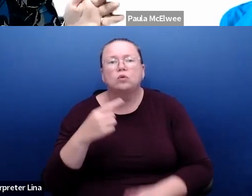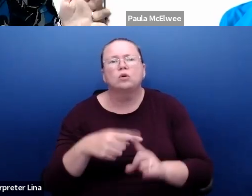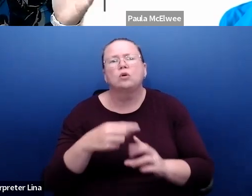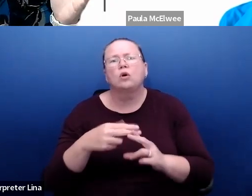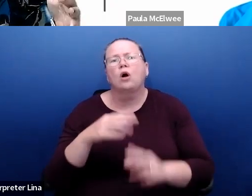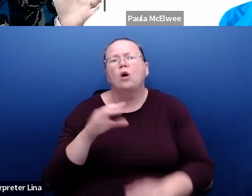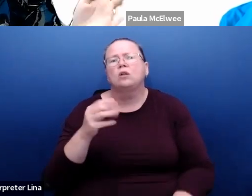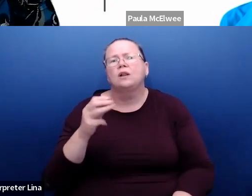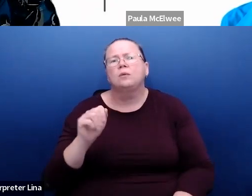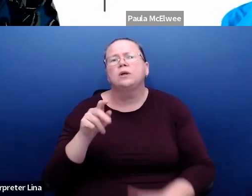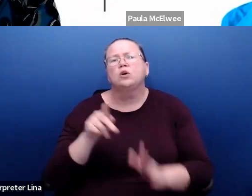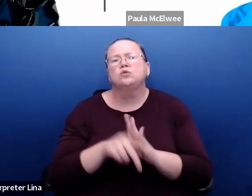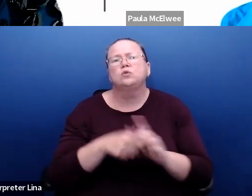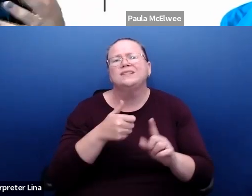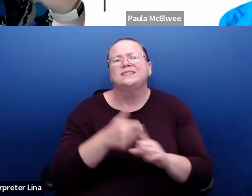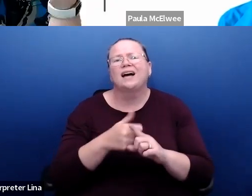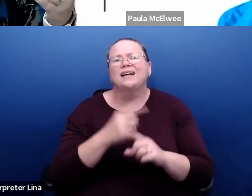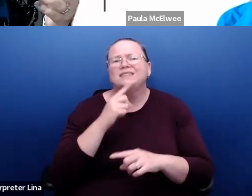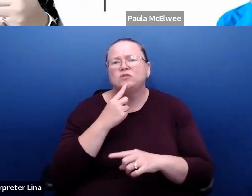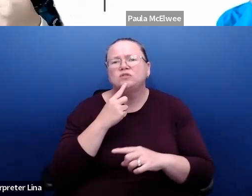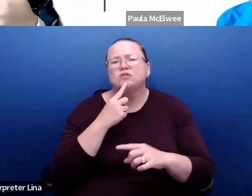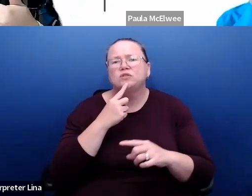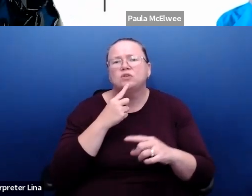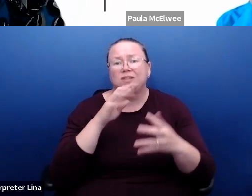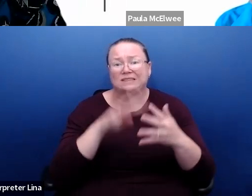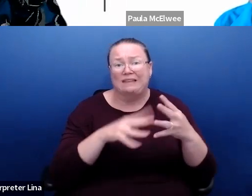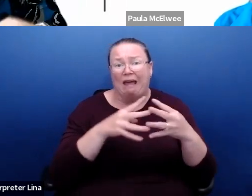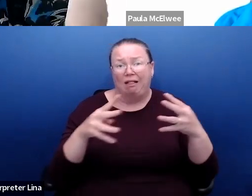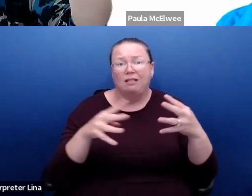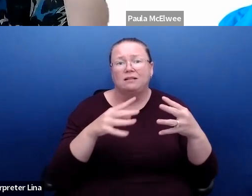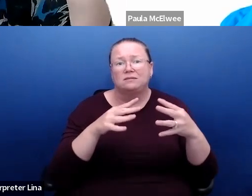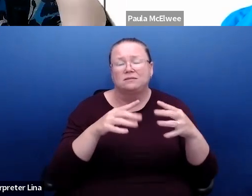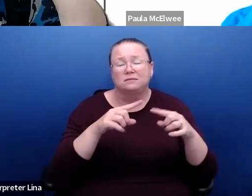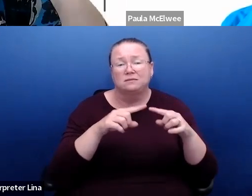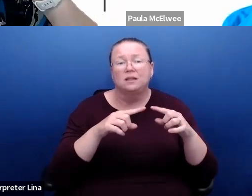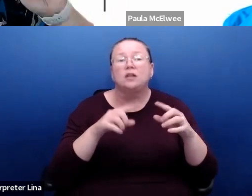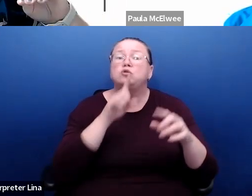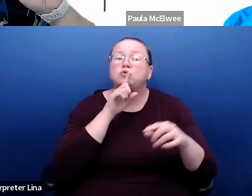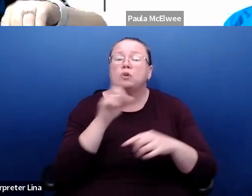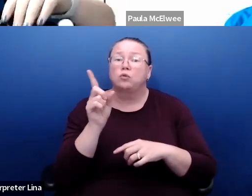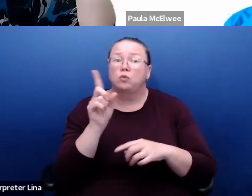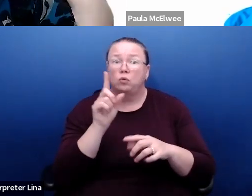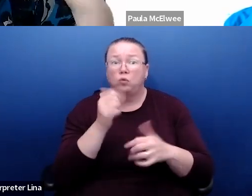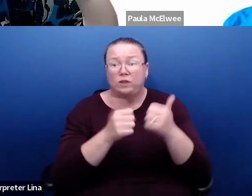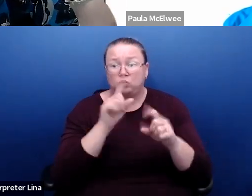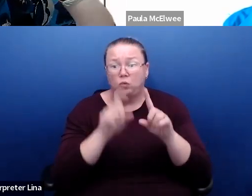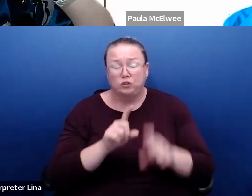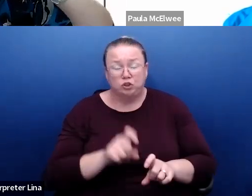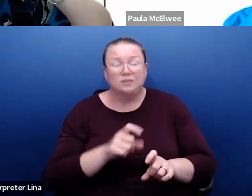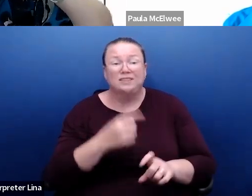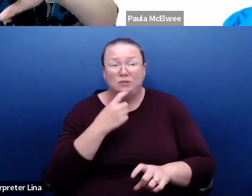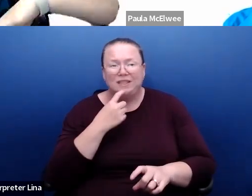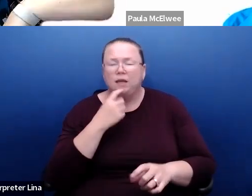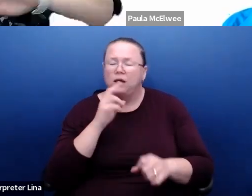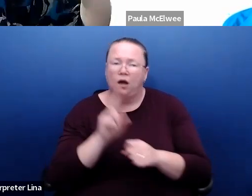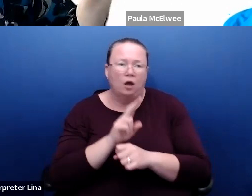Suicide Severity Rating Scale, and they just put it in the chat, which is awesome. It literally is the questions of what to say. I've used this to train